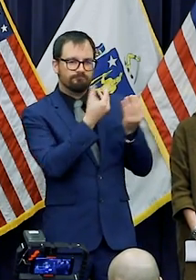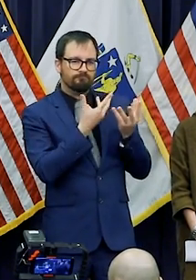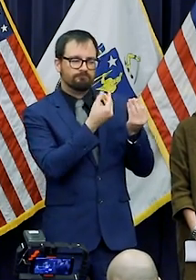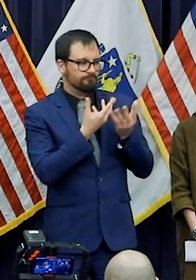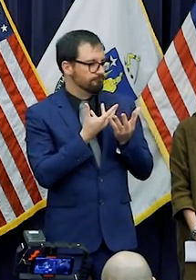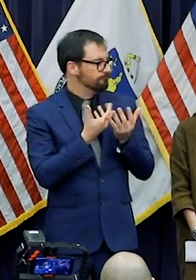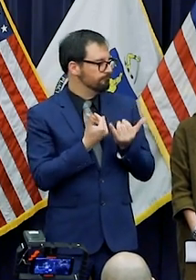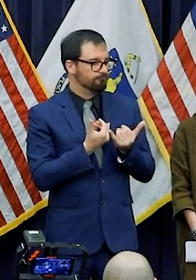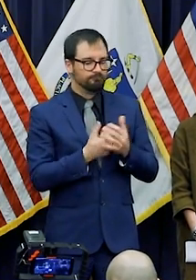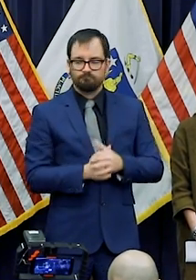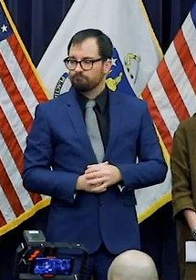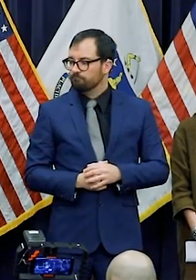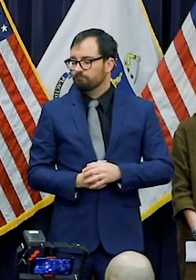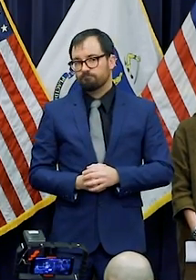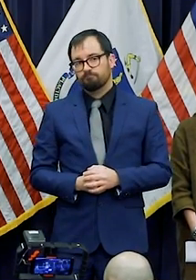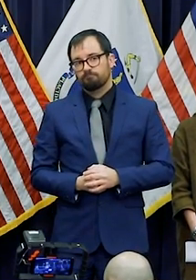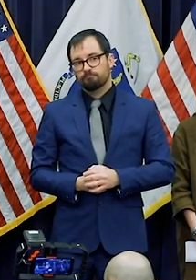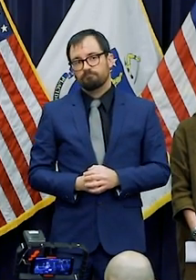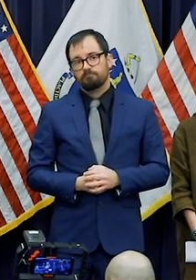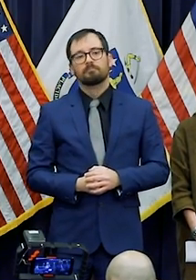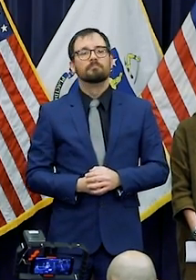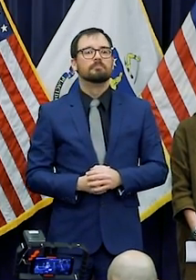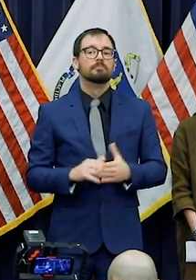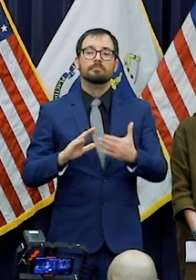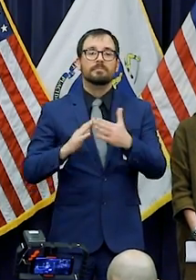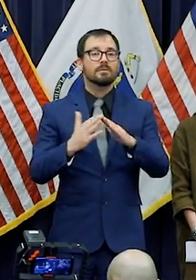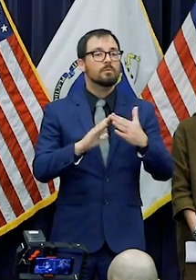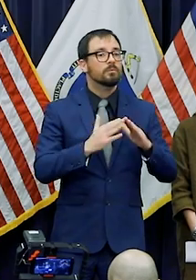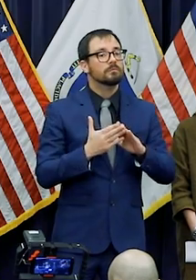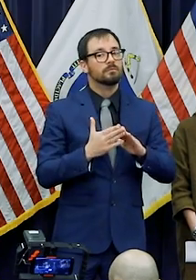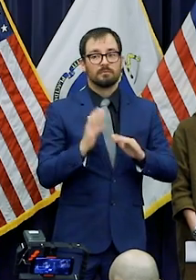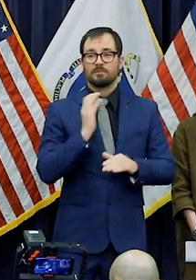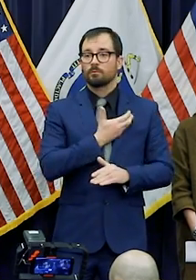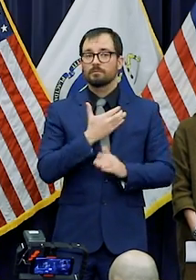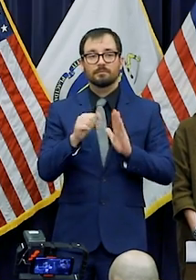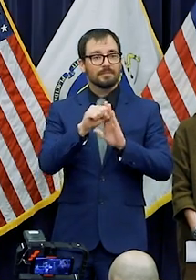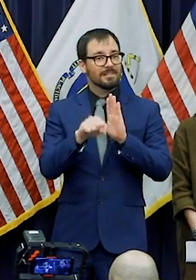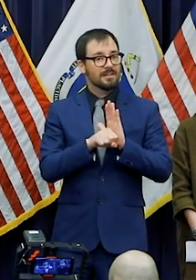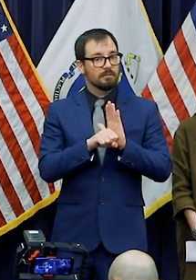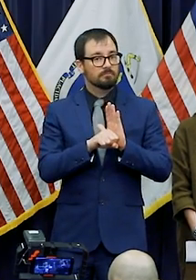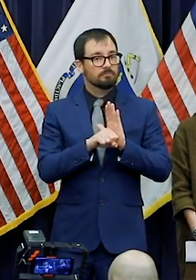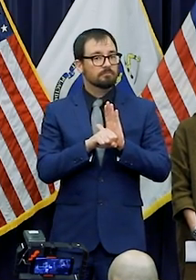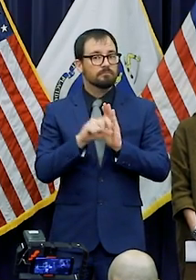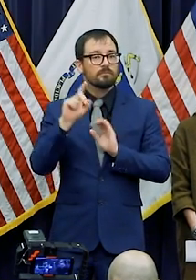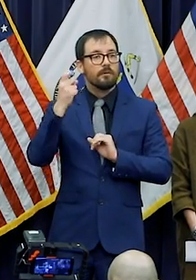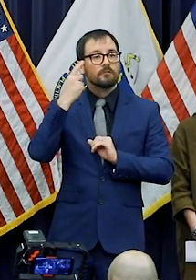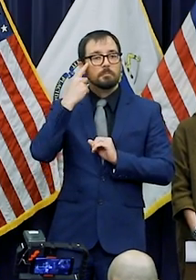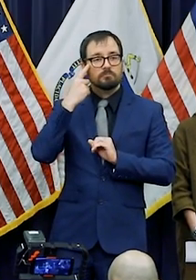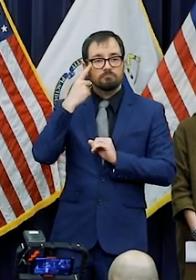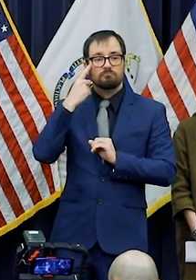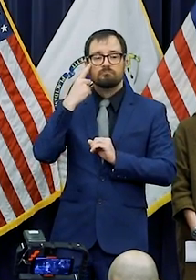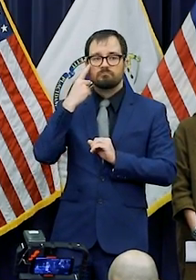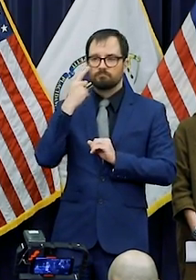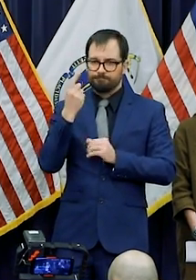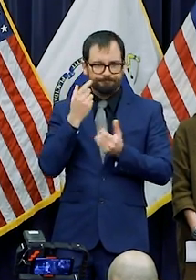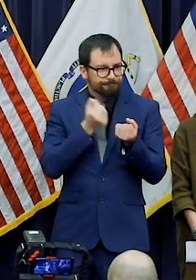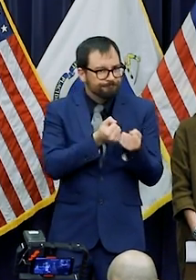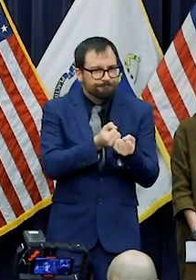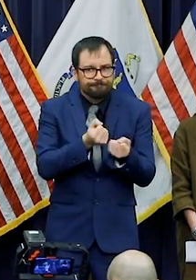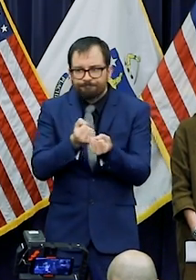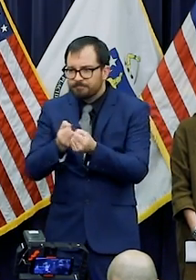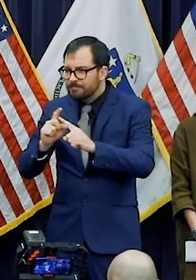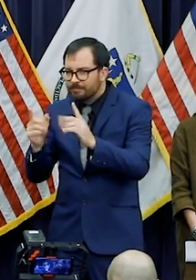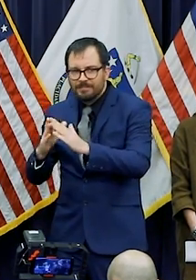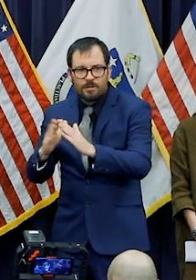also extending our reach to offer support where needed to cities and towns. We also signed two emergency